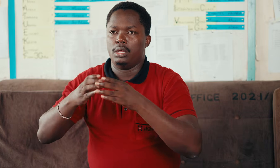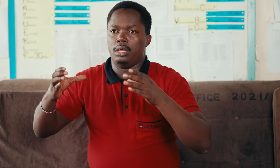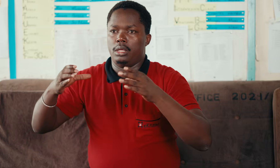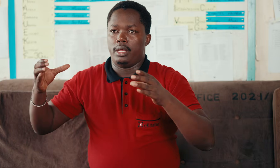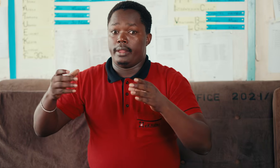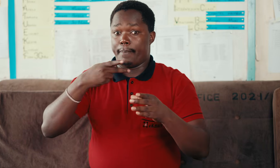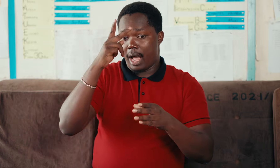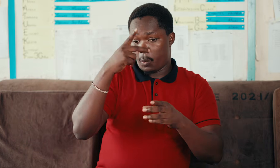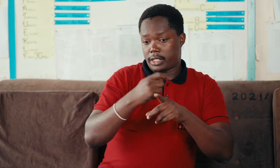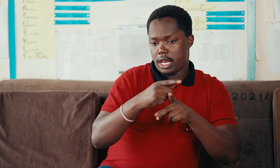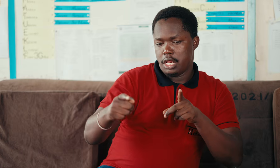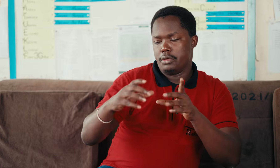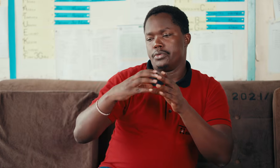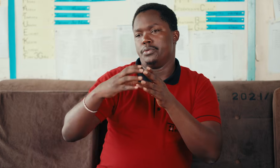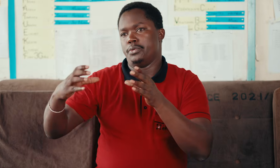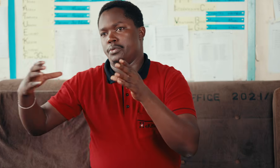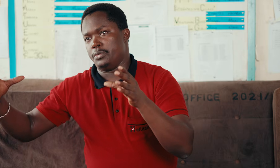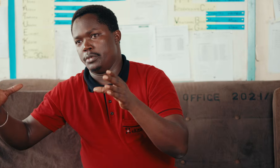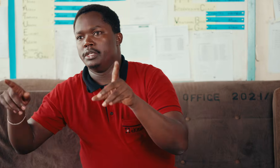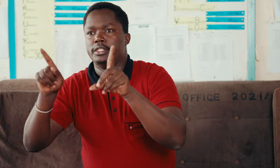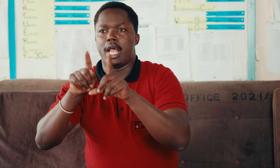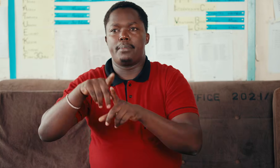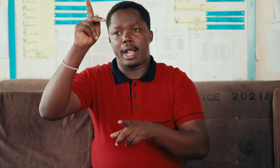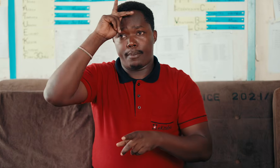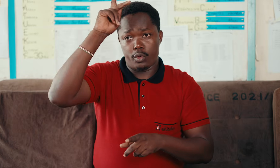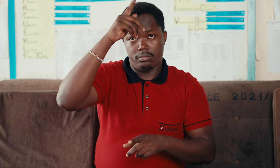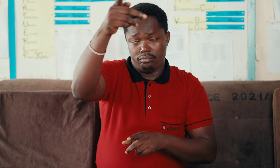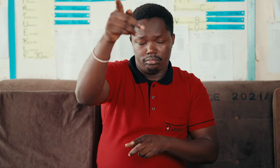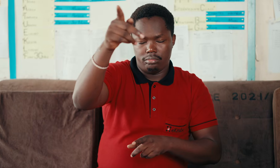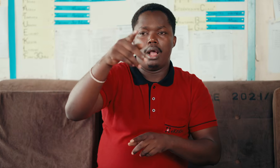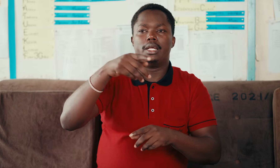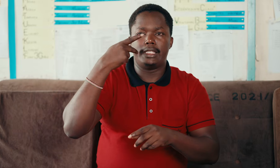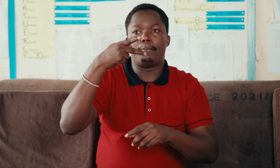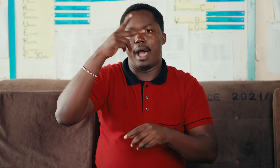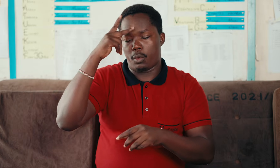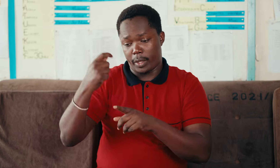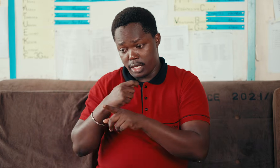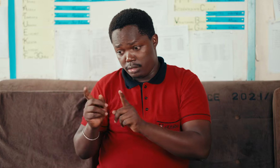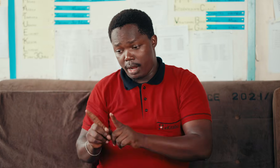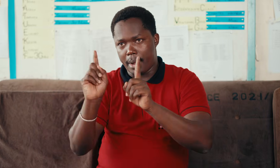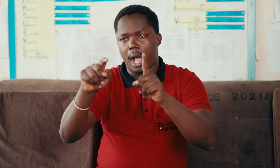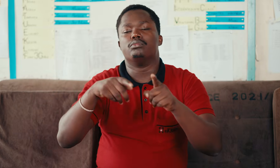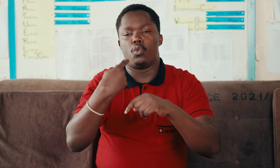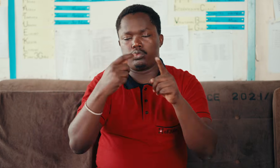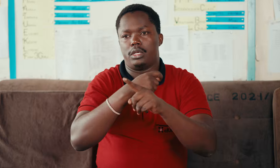seen very big improvement. The number that we started with now is growing. In Kamau, we have seen the parents that we trained